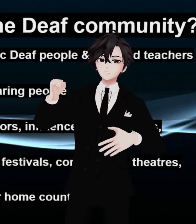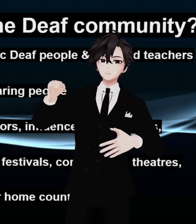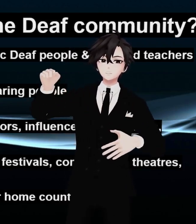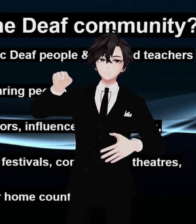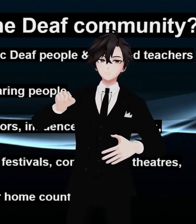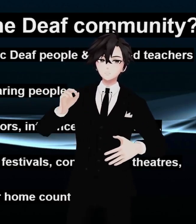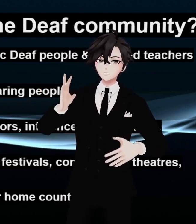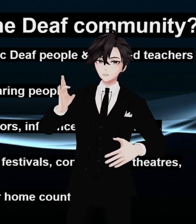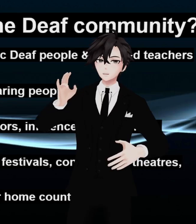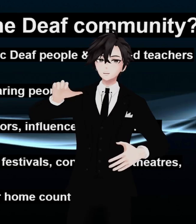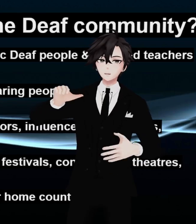award